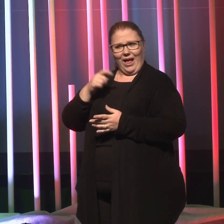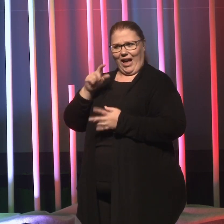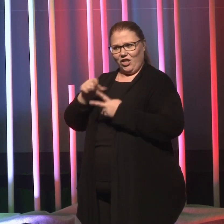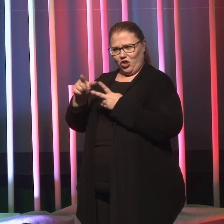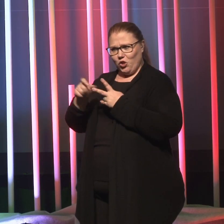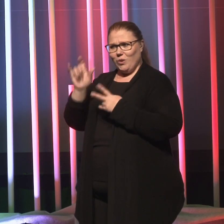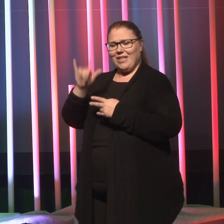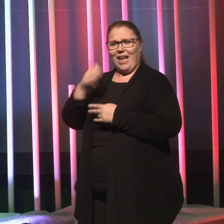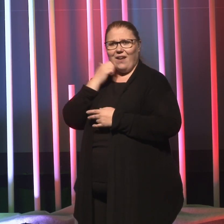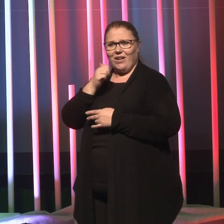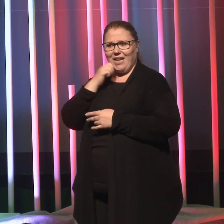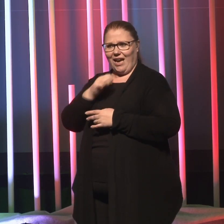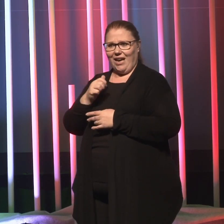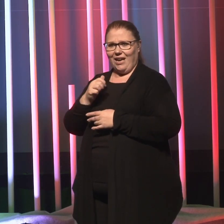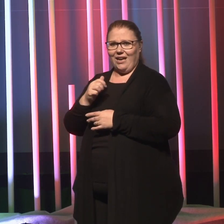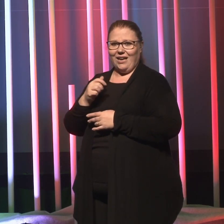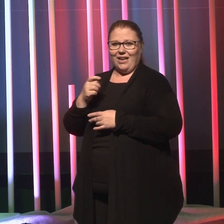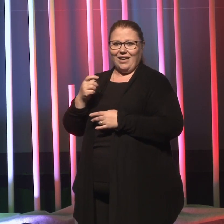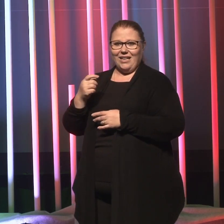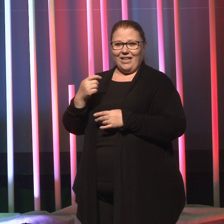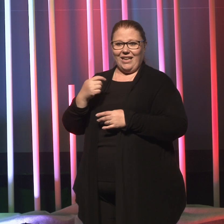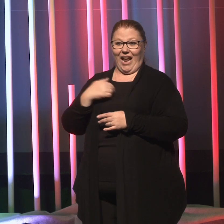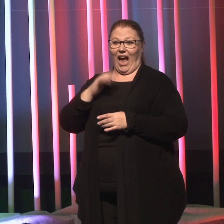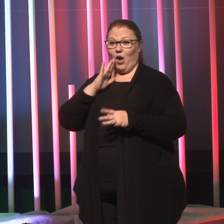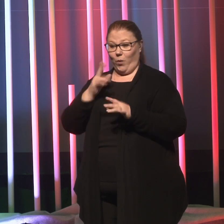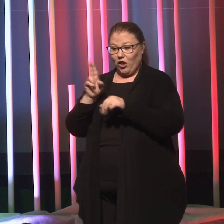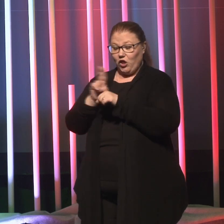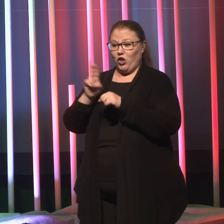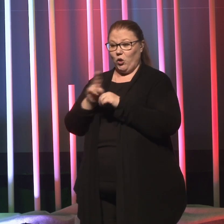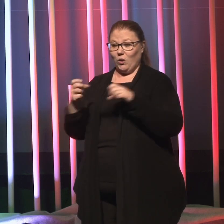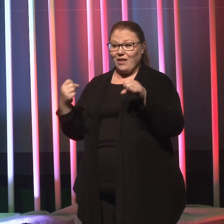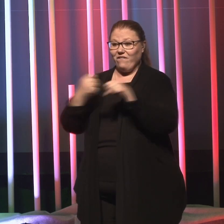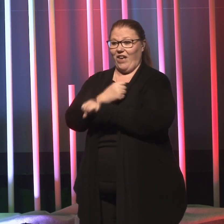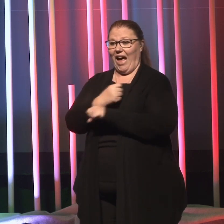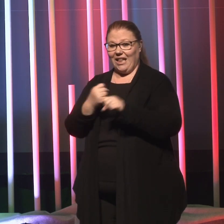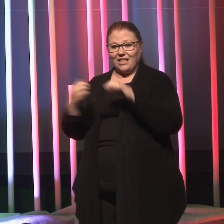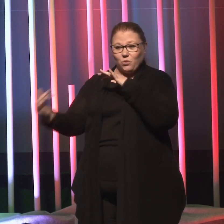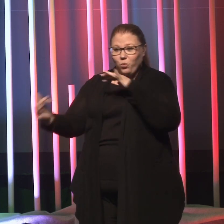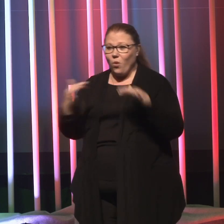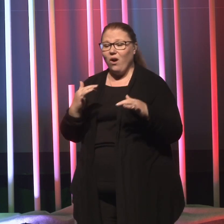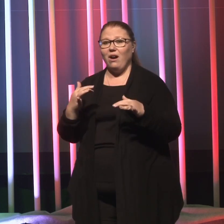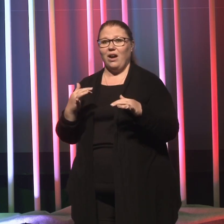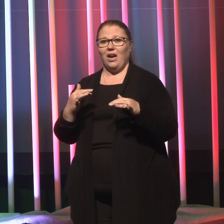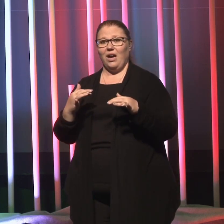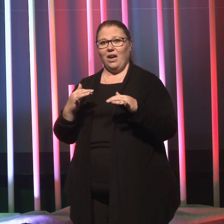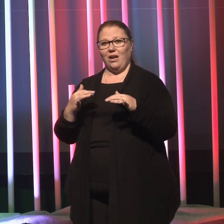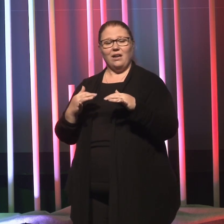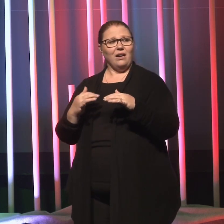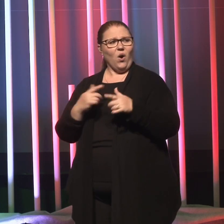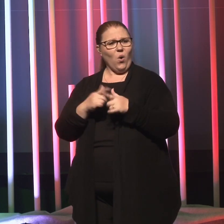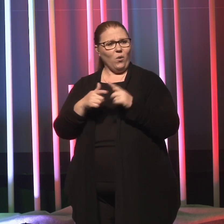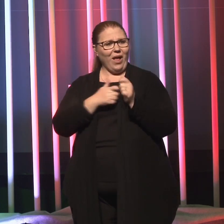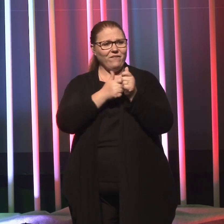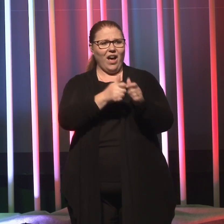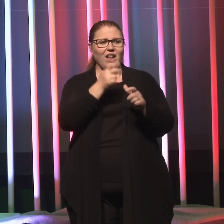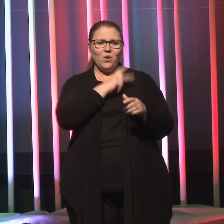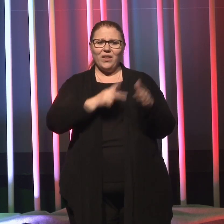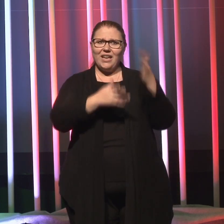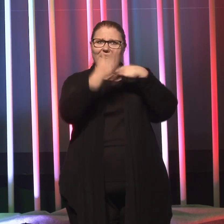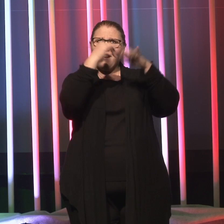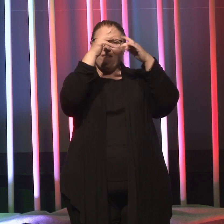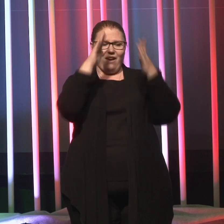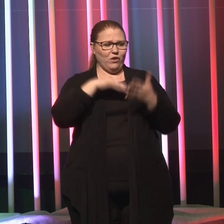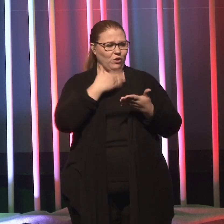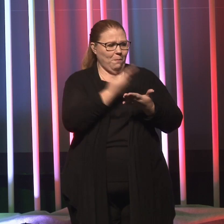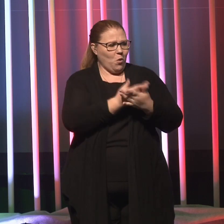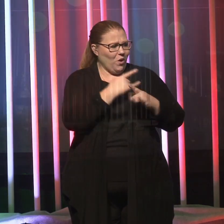And it'll cost me to use violence and fear, might, corruption, build a hierarchy. Or will I follow the King of Heaven that was born in a